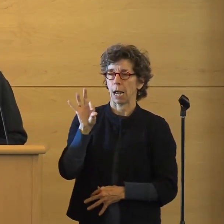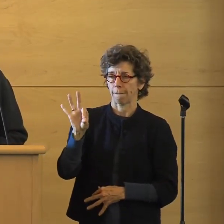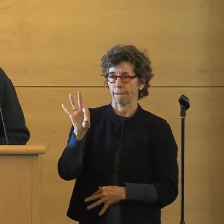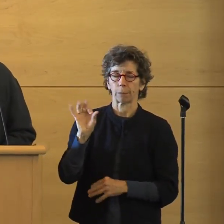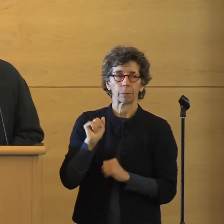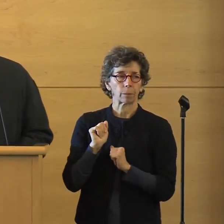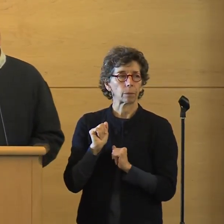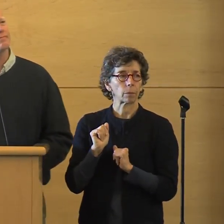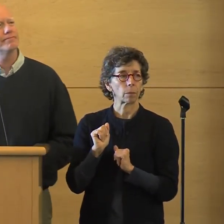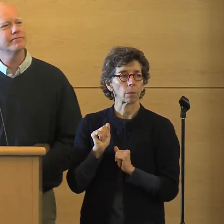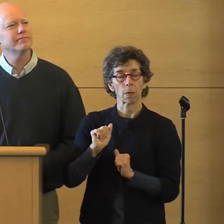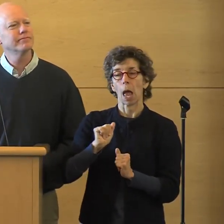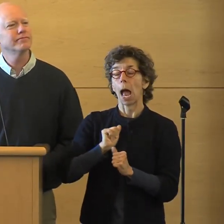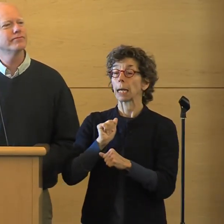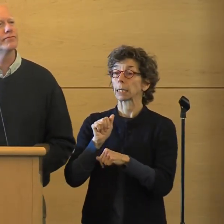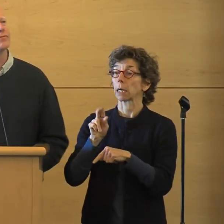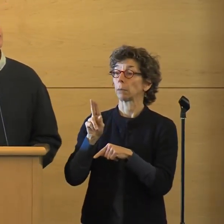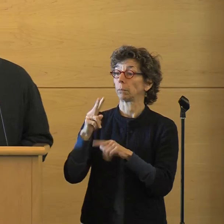Yes, question in the front.